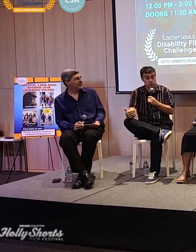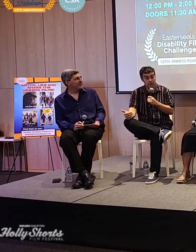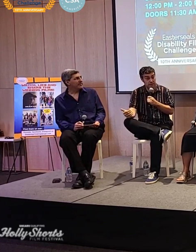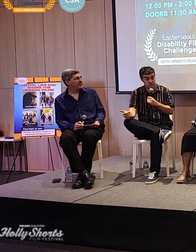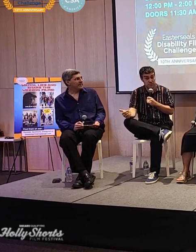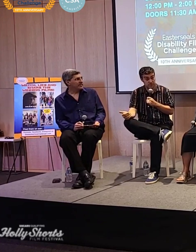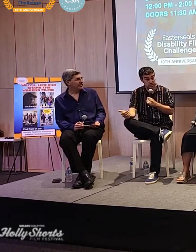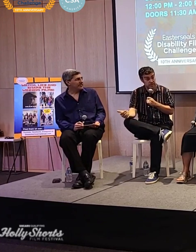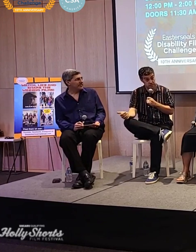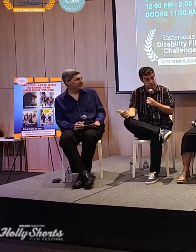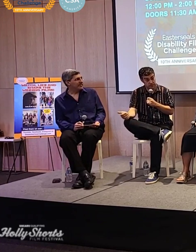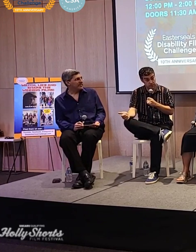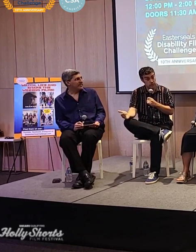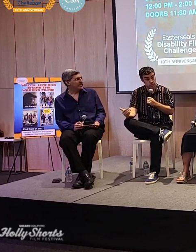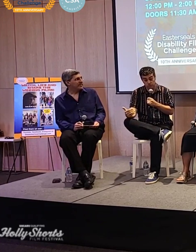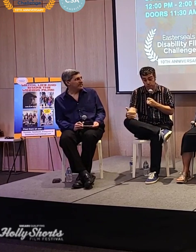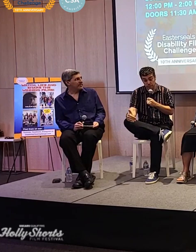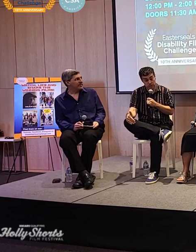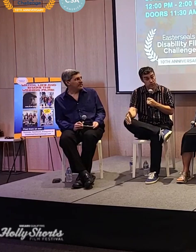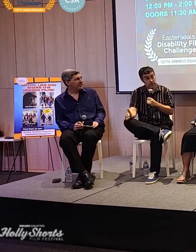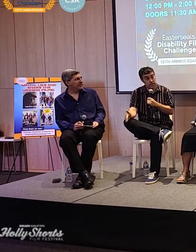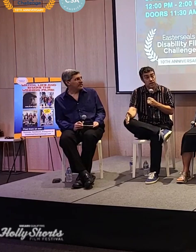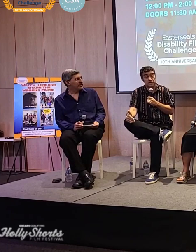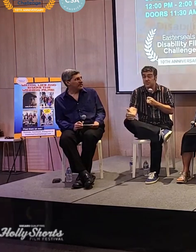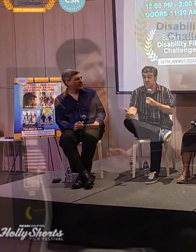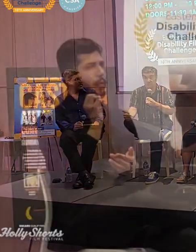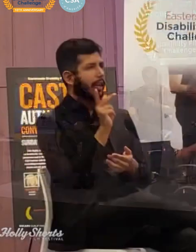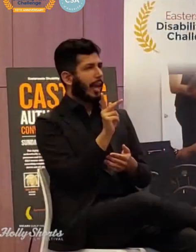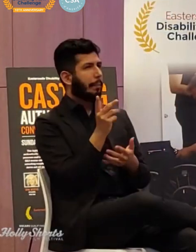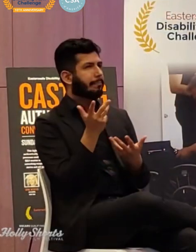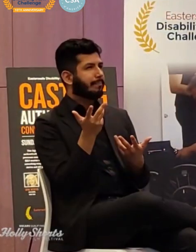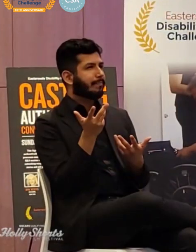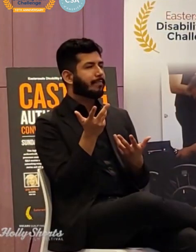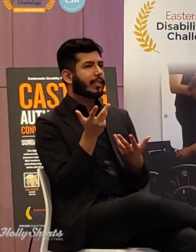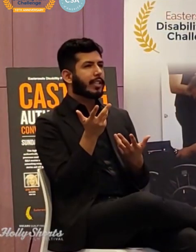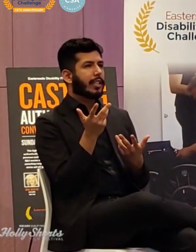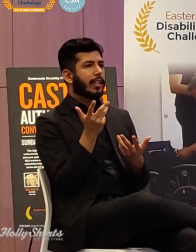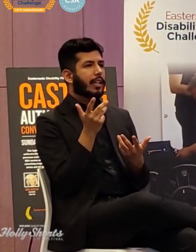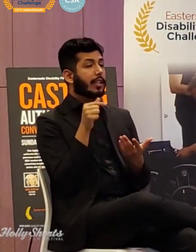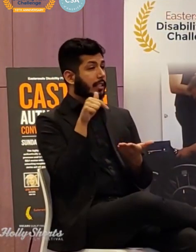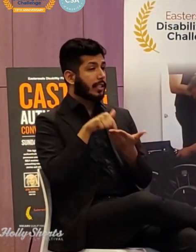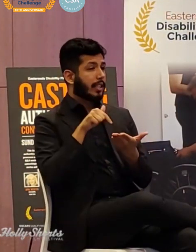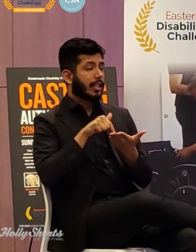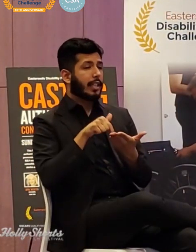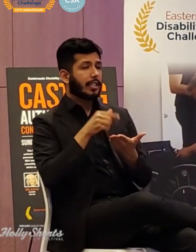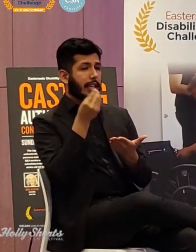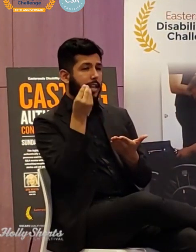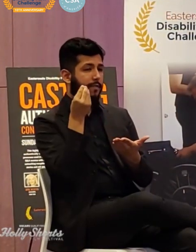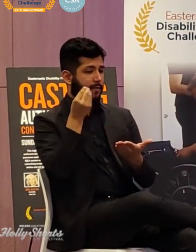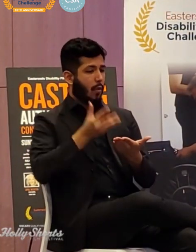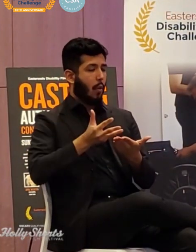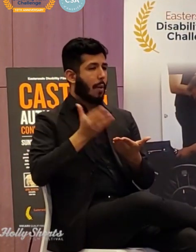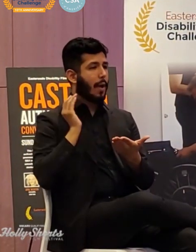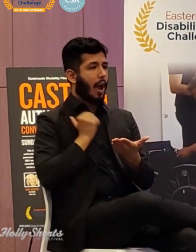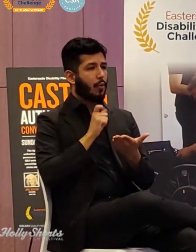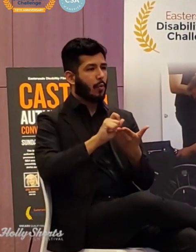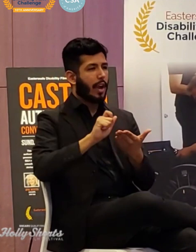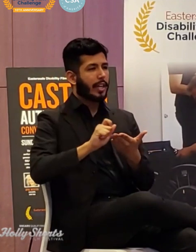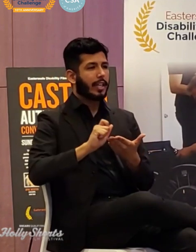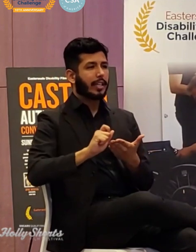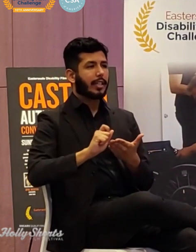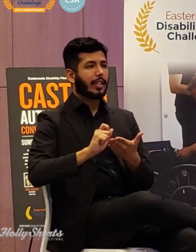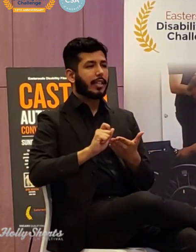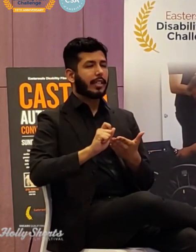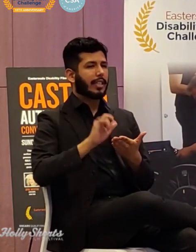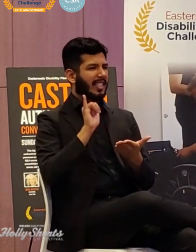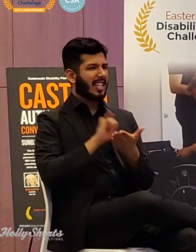because good writing is specific and it's thoughtful, and we went through and we said, okay, does this inform the writing in any way that undermines what